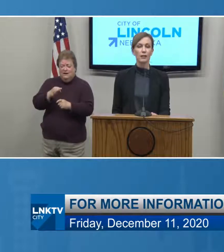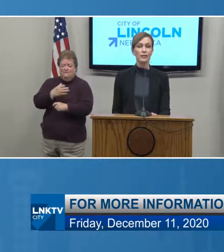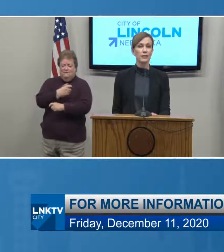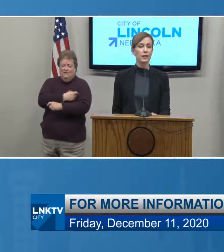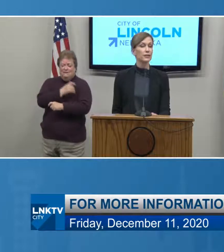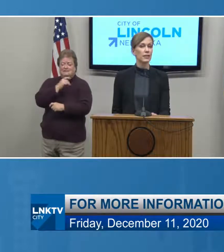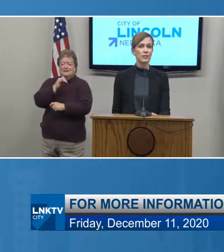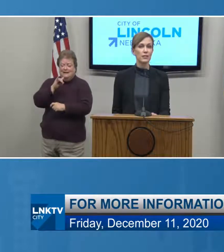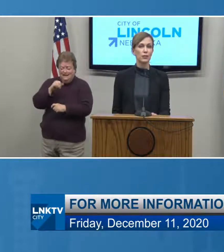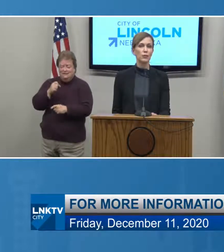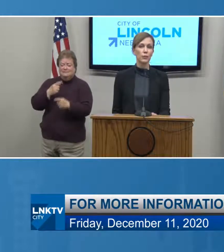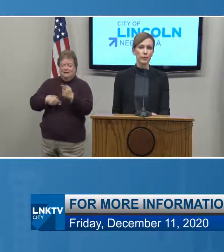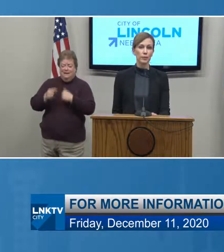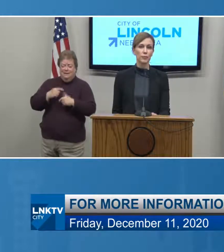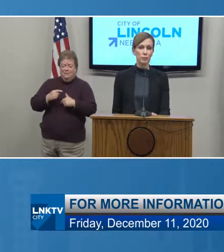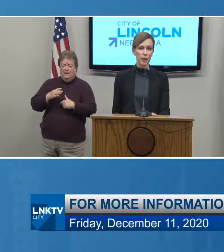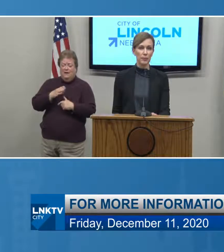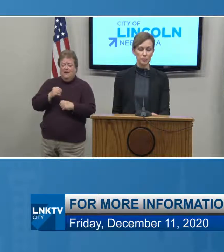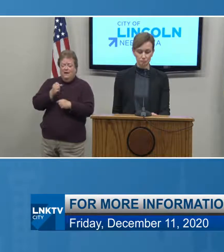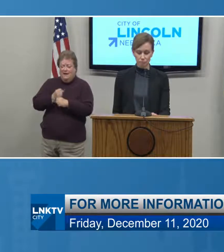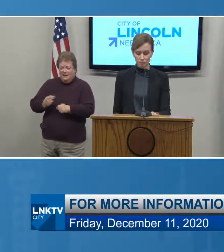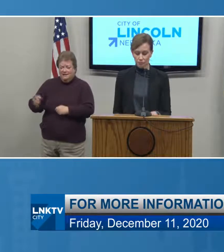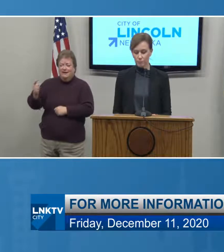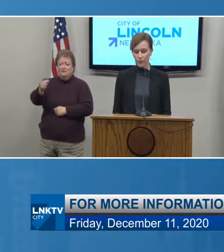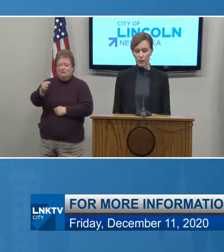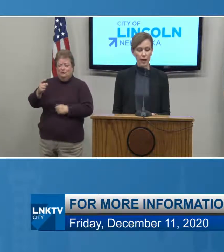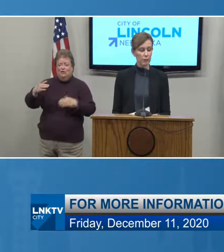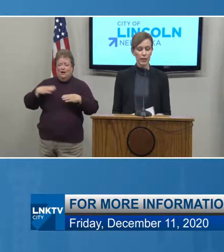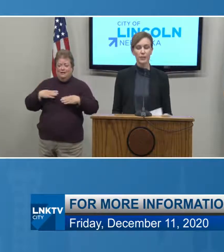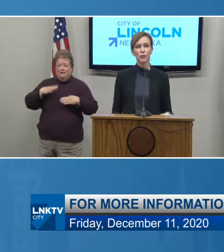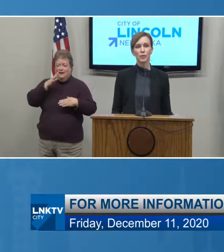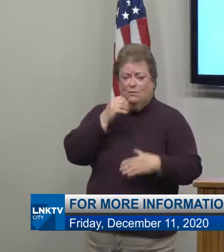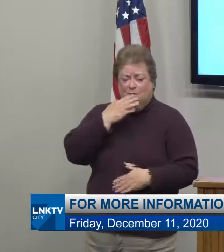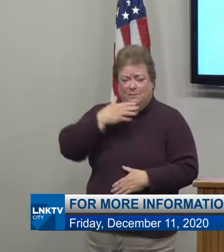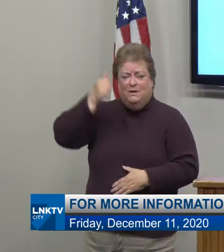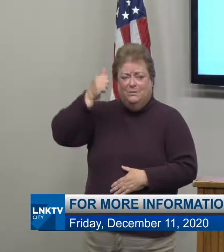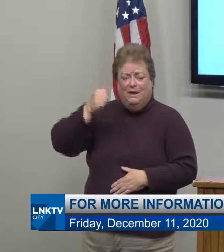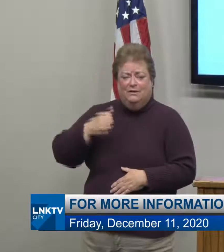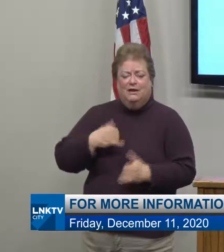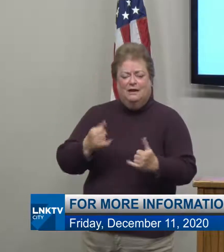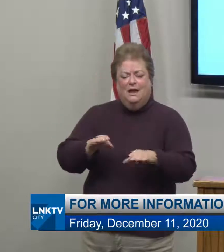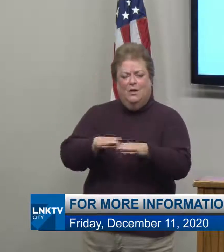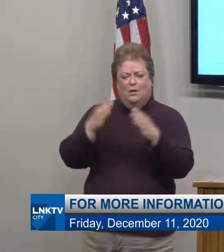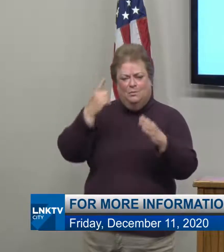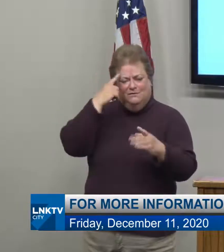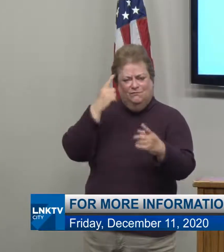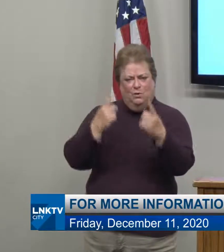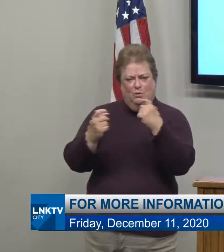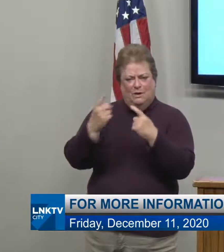next holiday season will be better. With that, we'd like to open up for questions from the media.